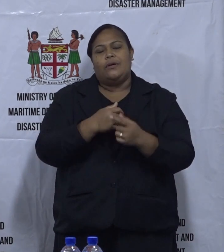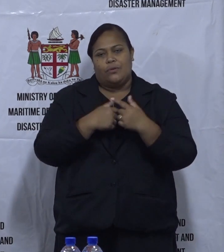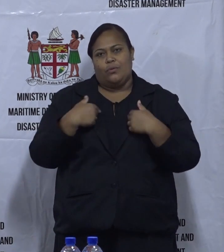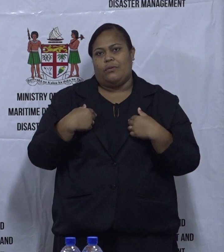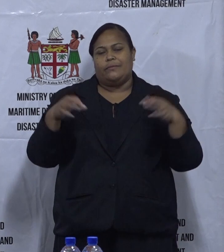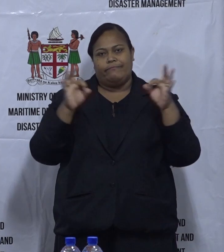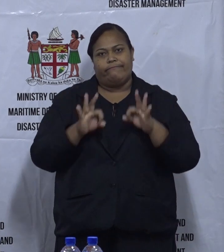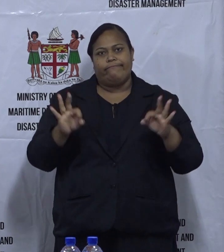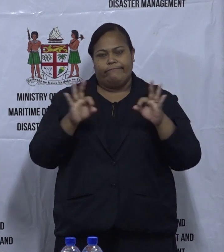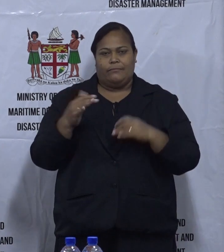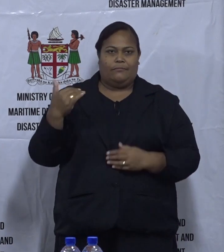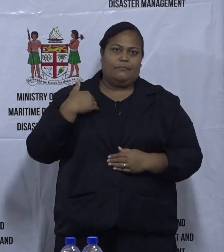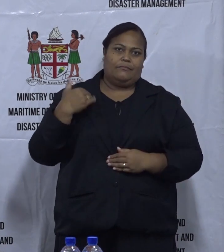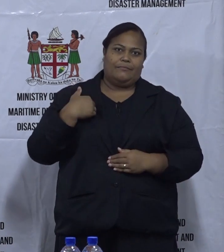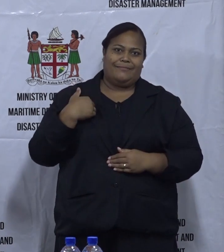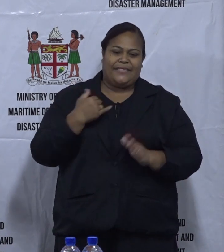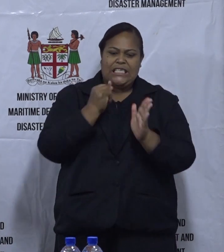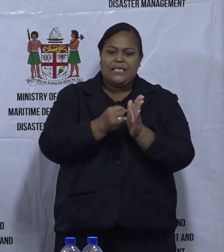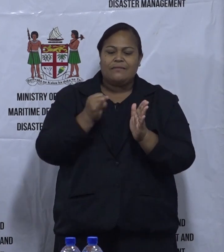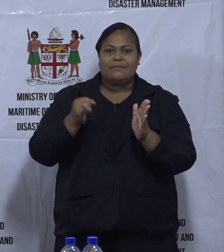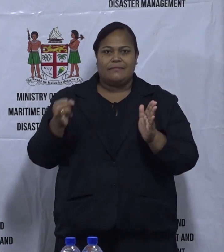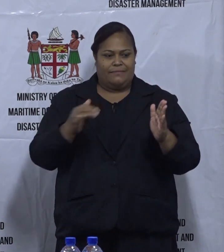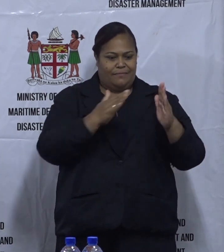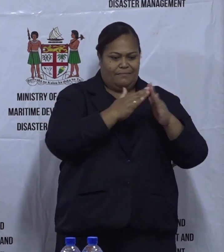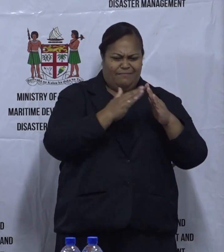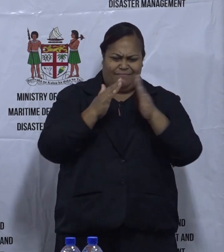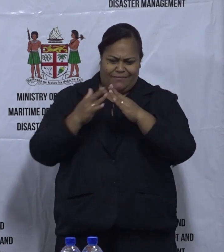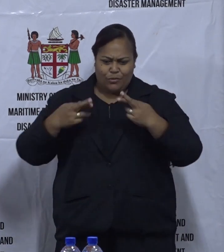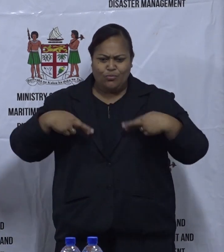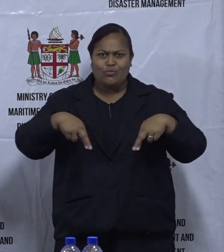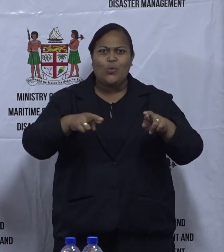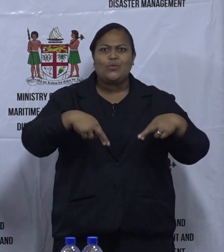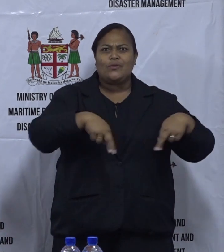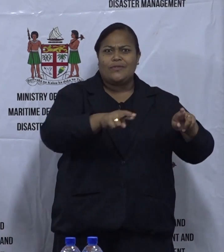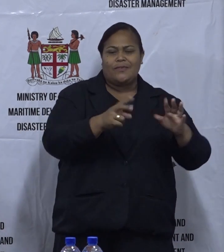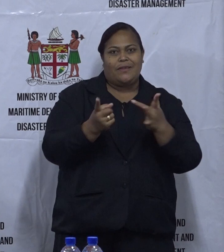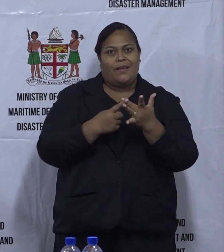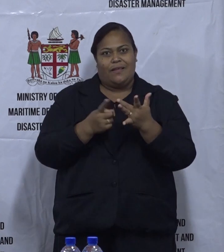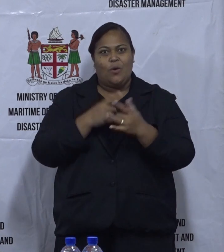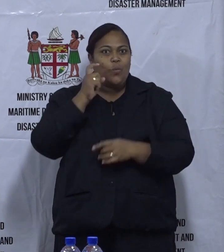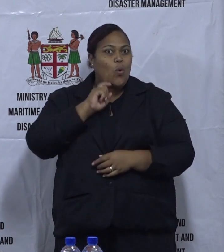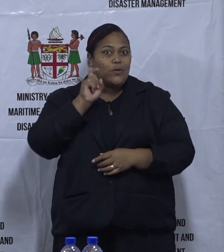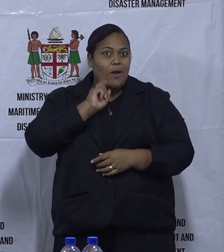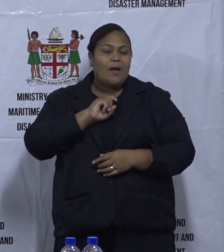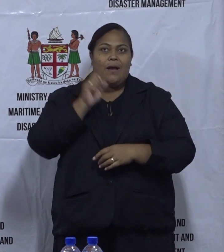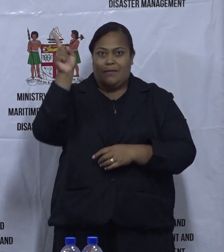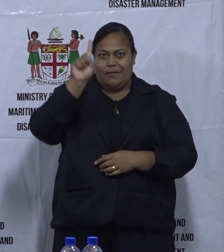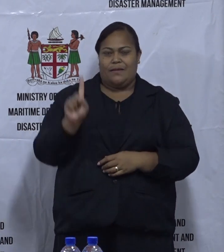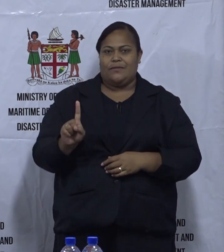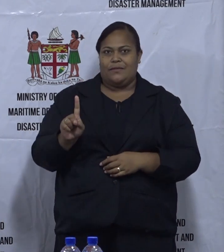is no disruption to major infrastructural services such as roads, water, and power